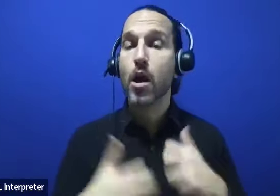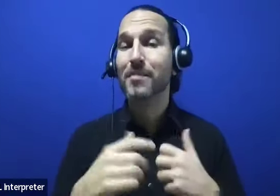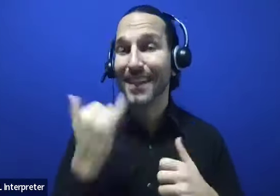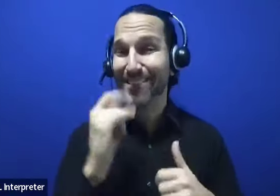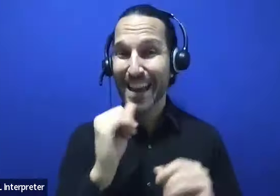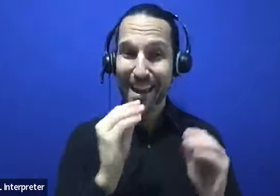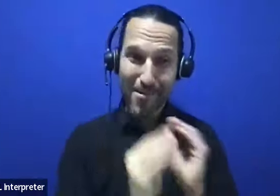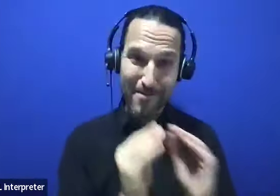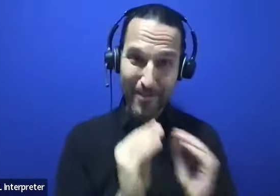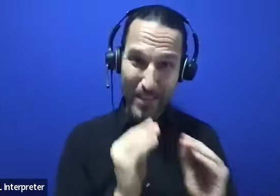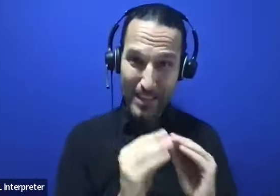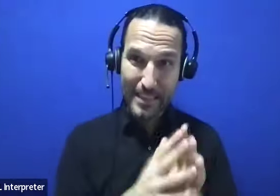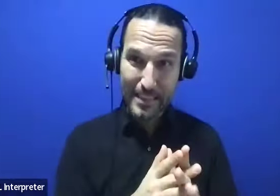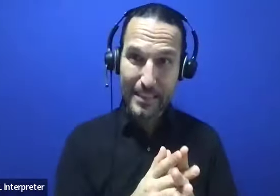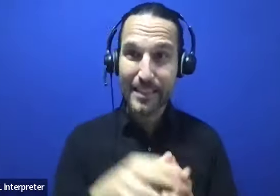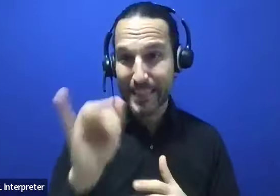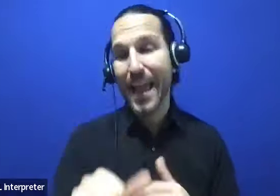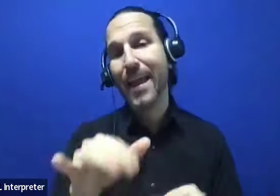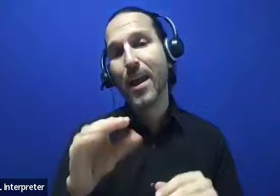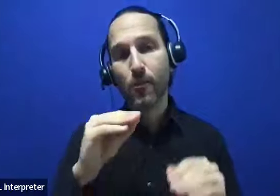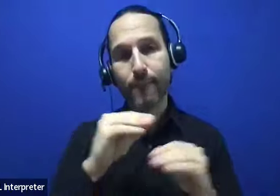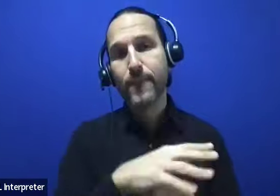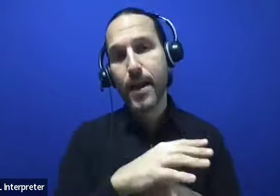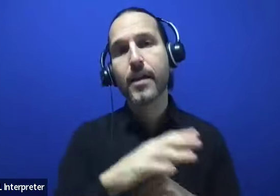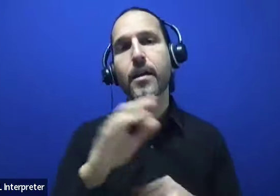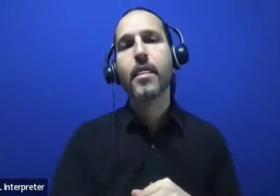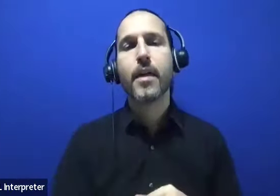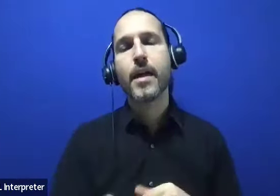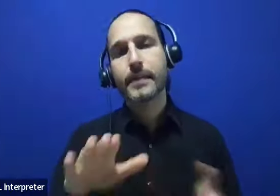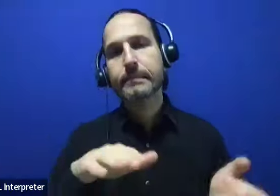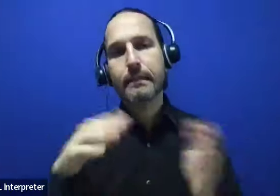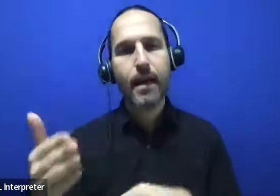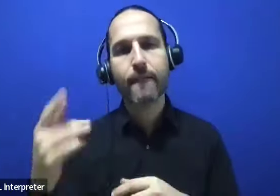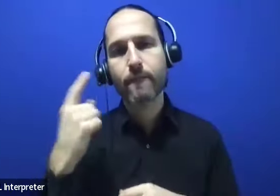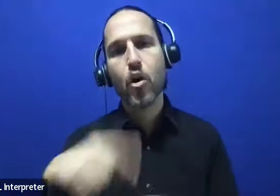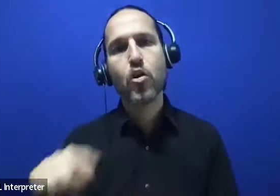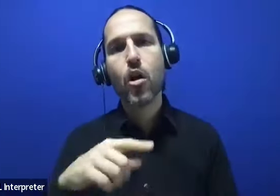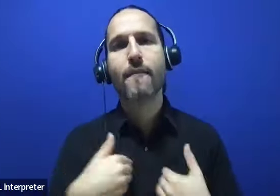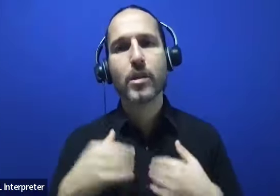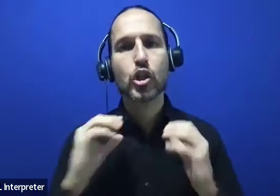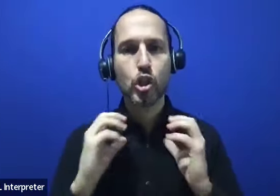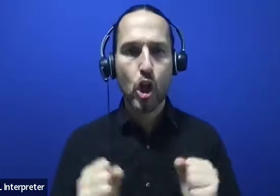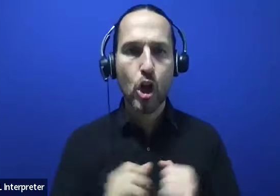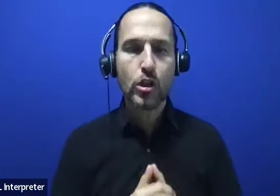corrected, can cause mortality in people with Charge.